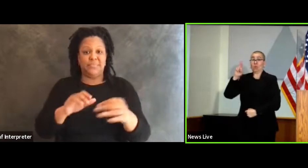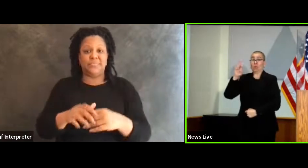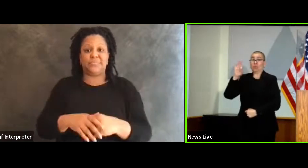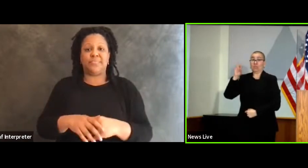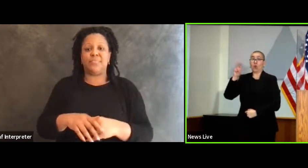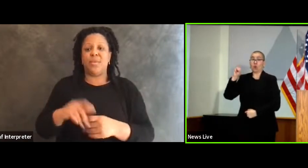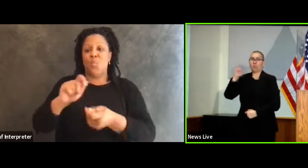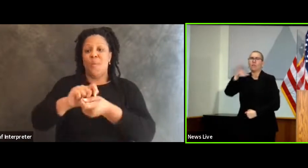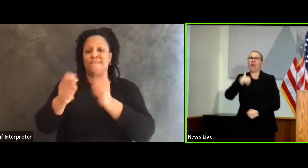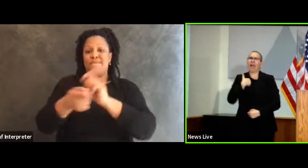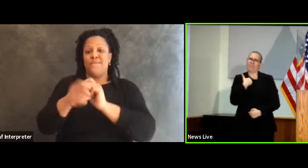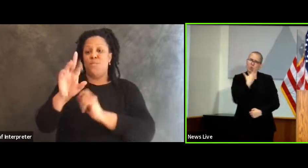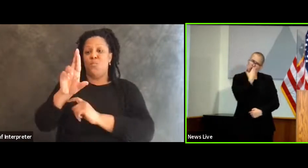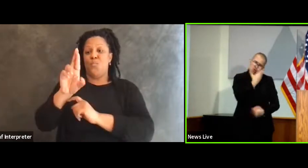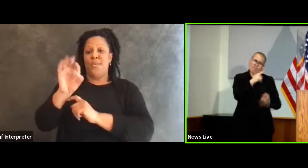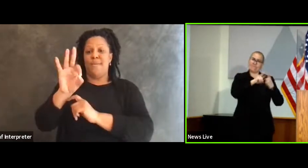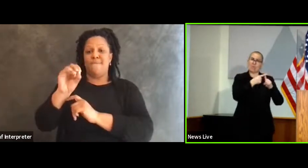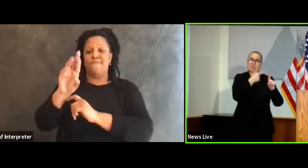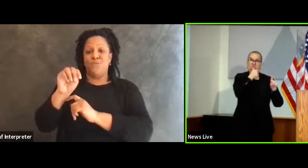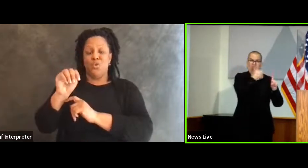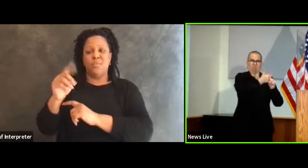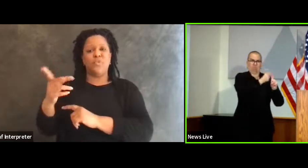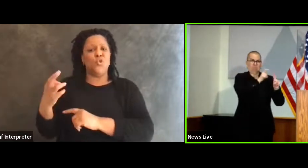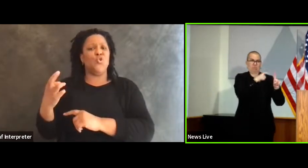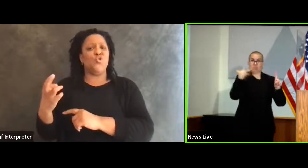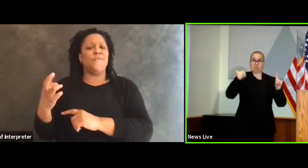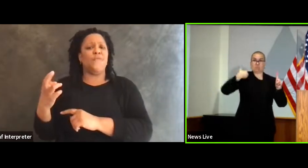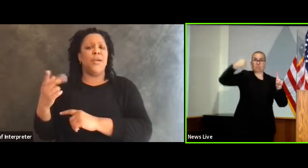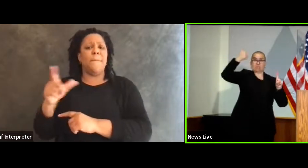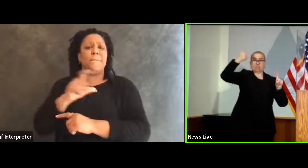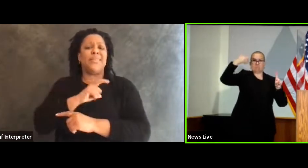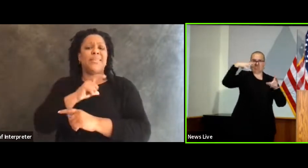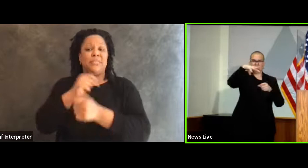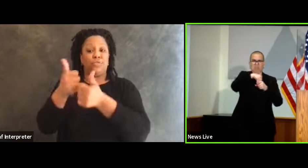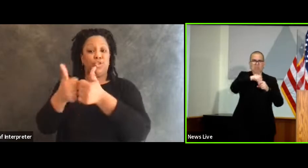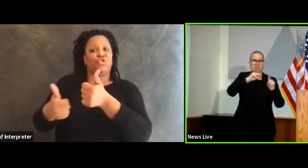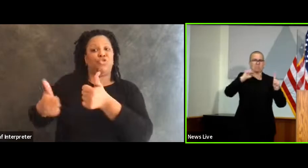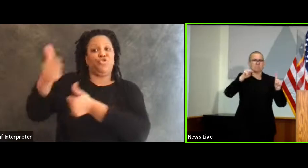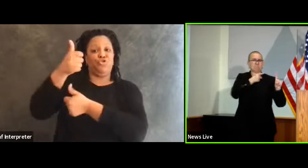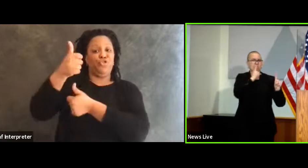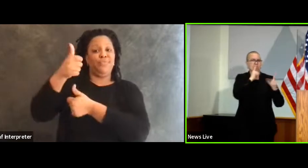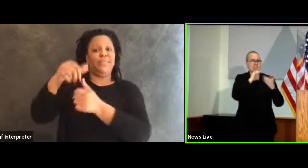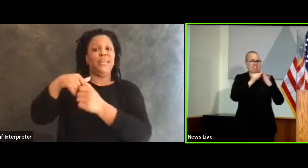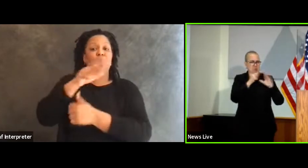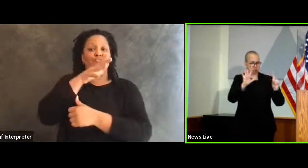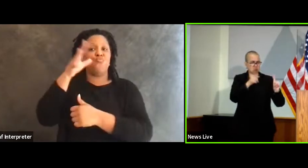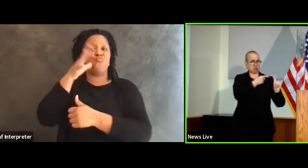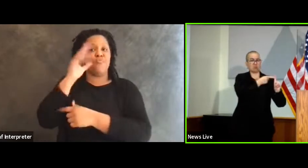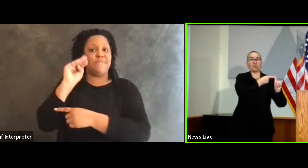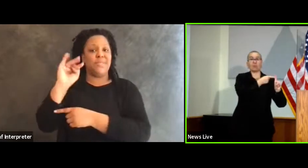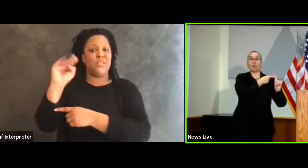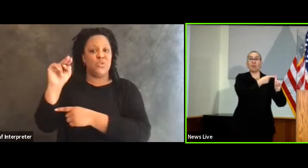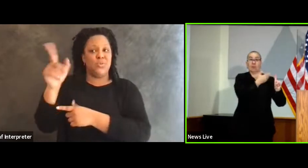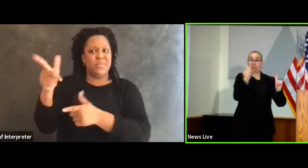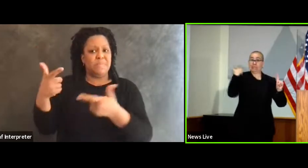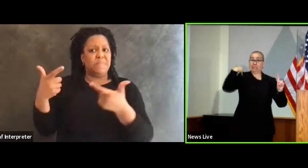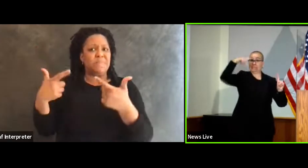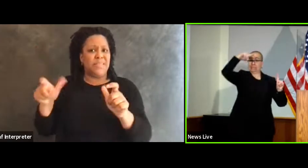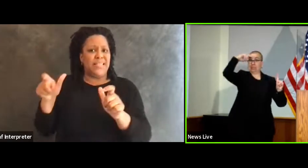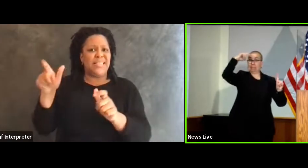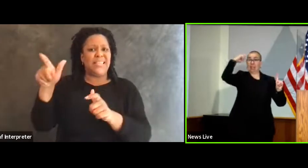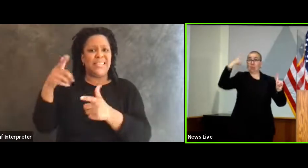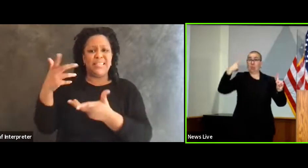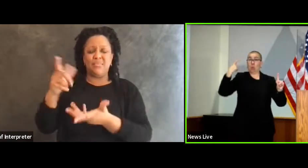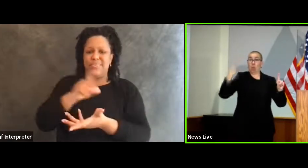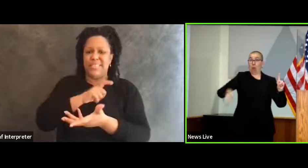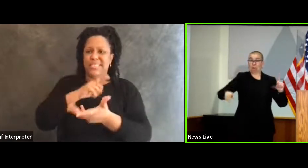where, but it's a pretty significant sized town and police force. And when things were going on last summer, I asked